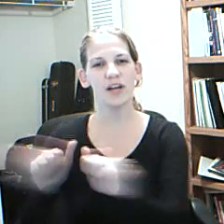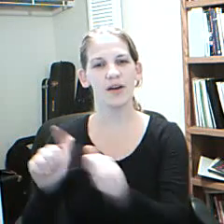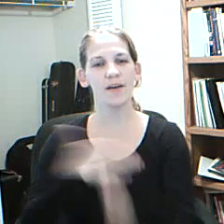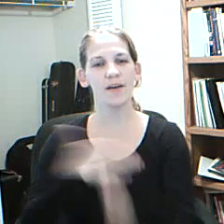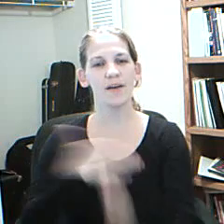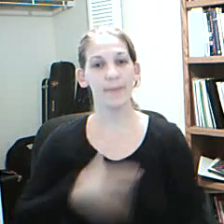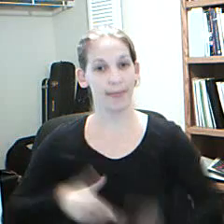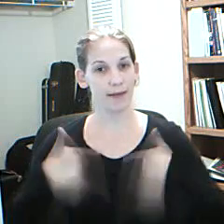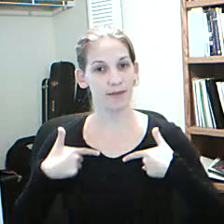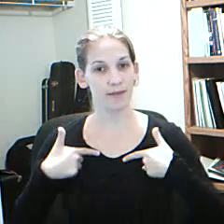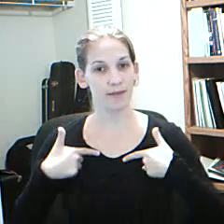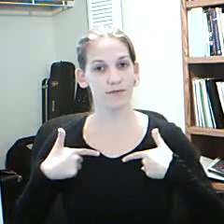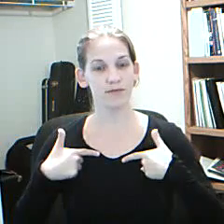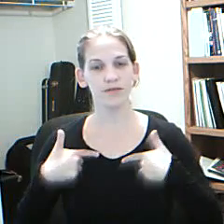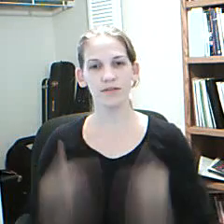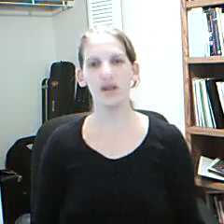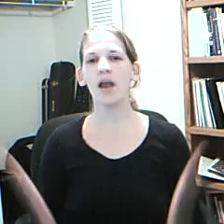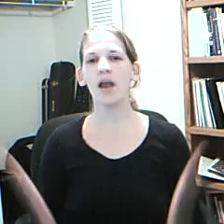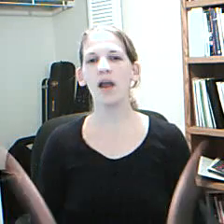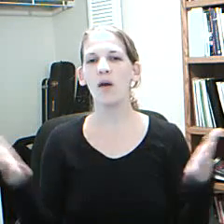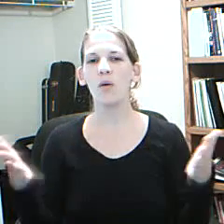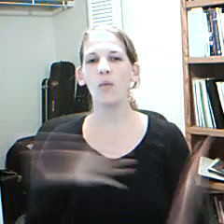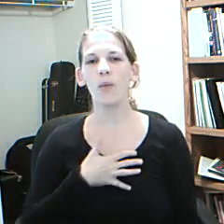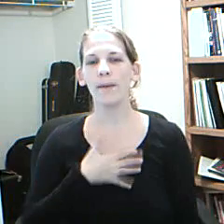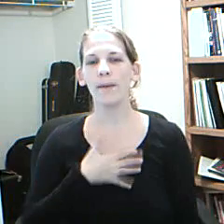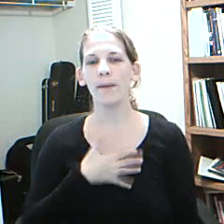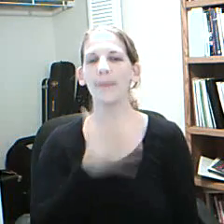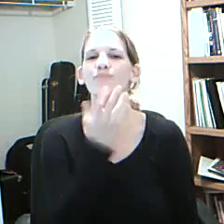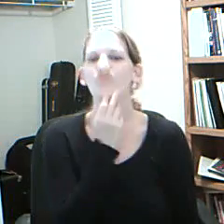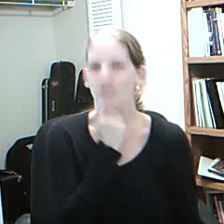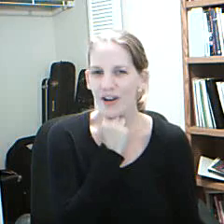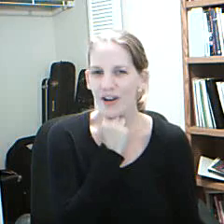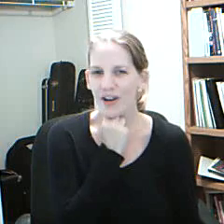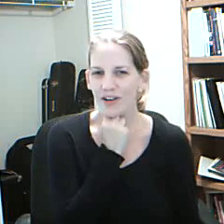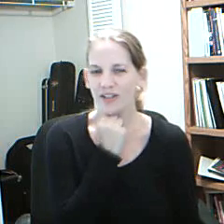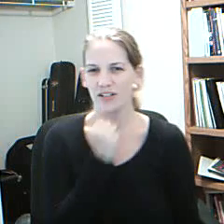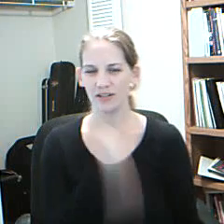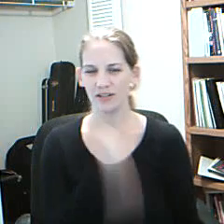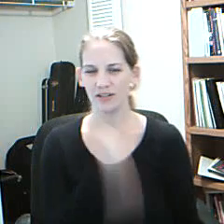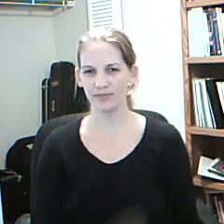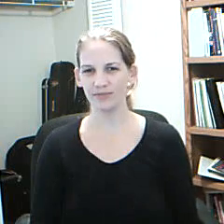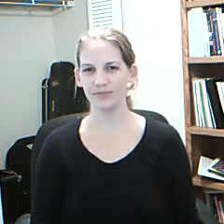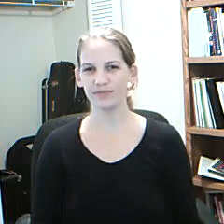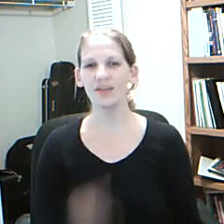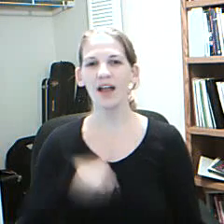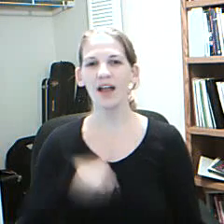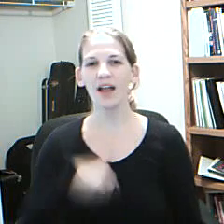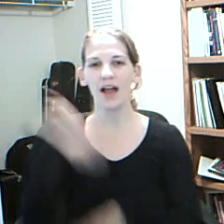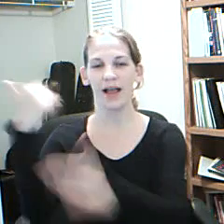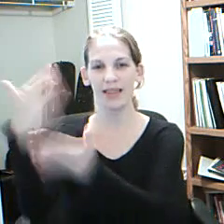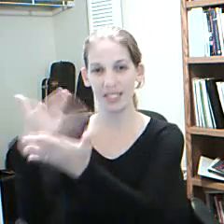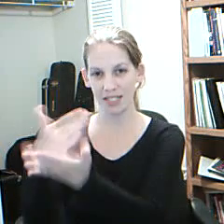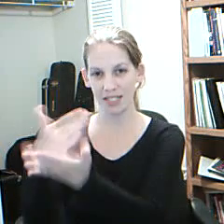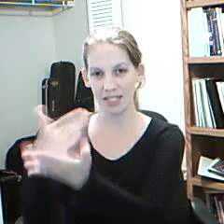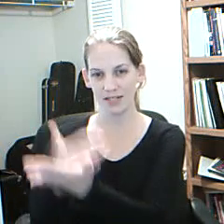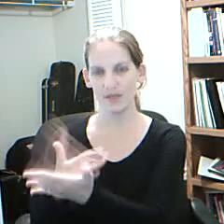them in order, you know, from most important to least important. And then I went down and I